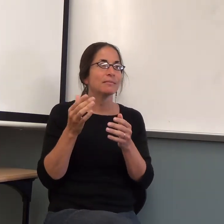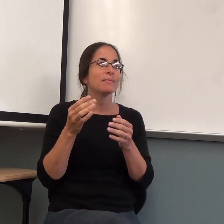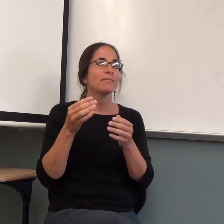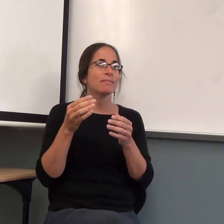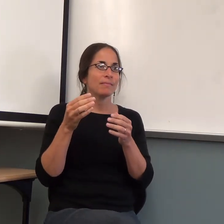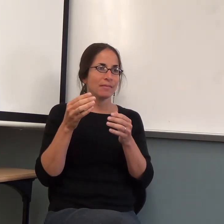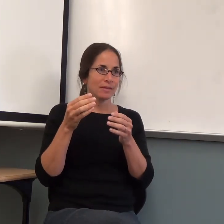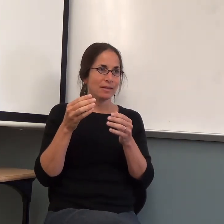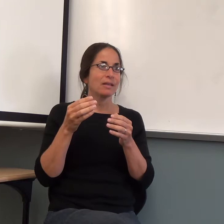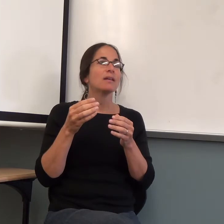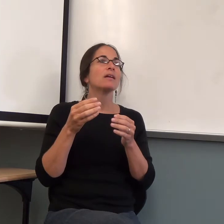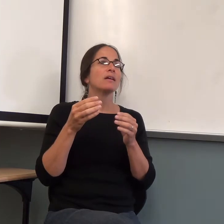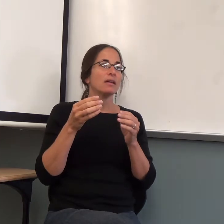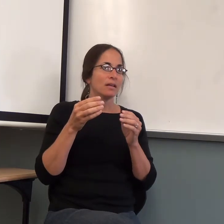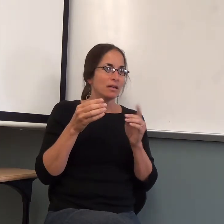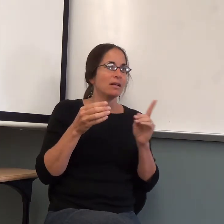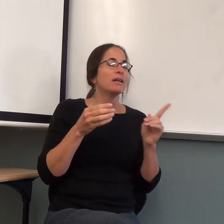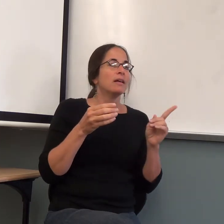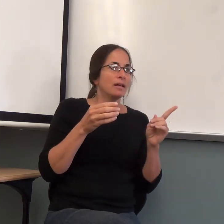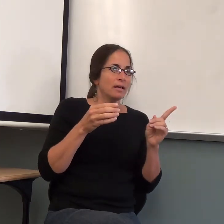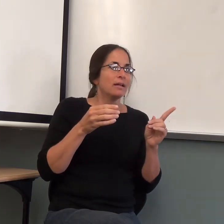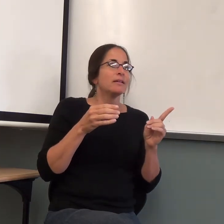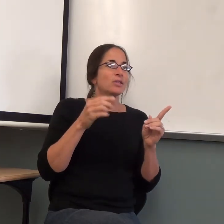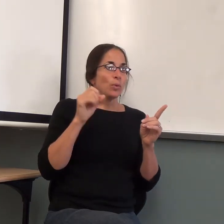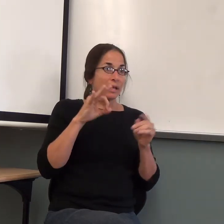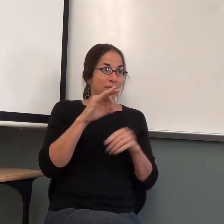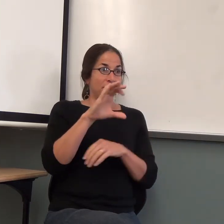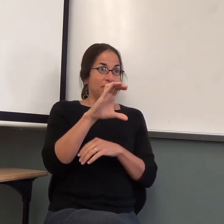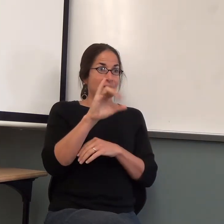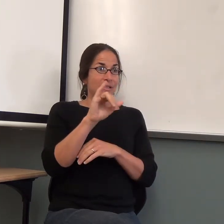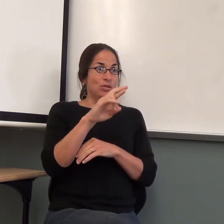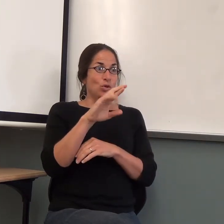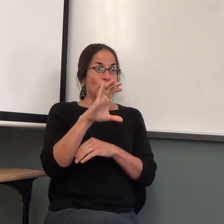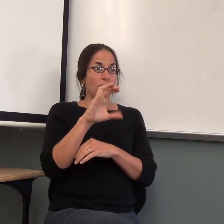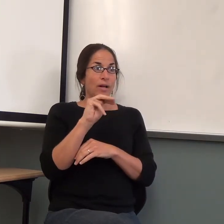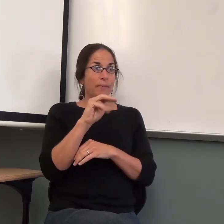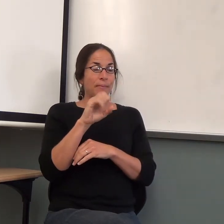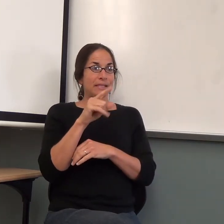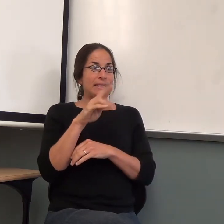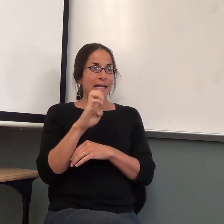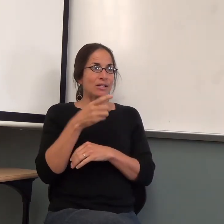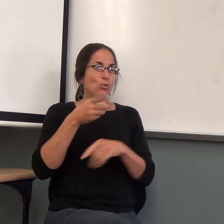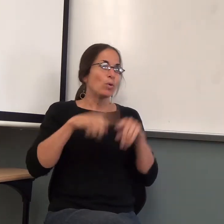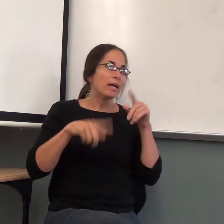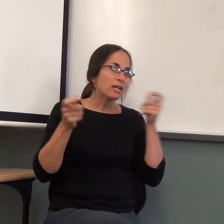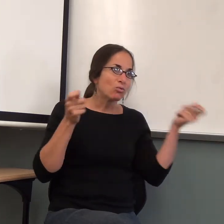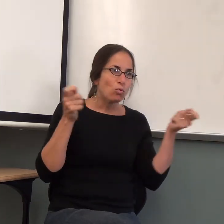it? Right? So when there's circumstances that you can't control, what does that